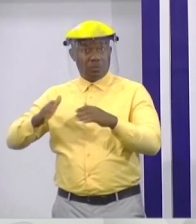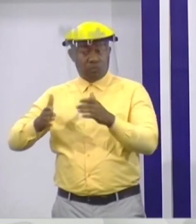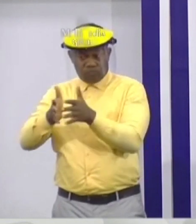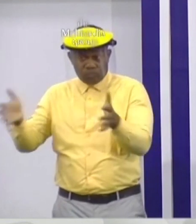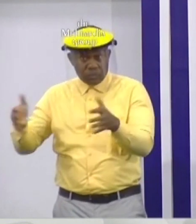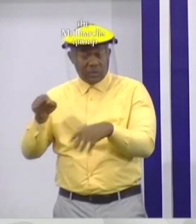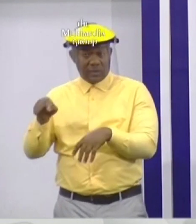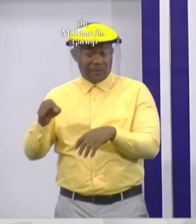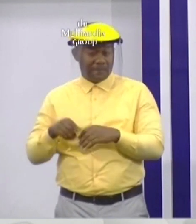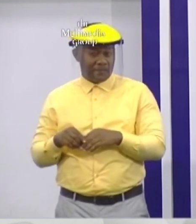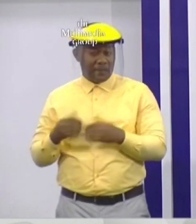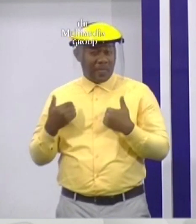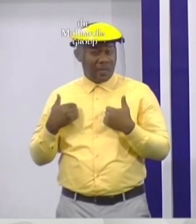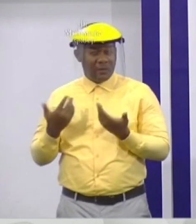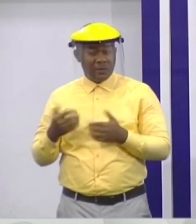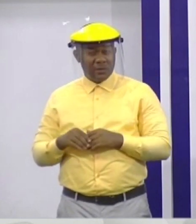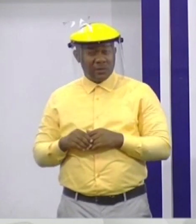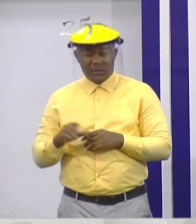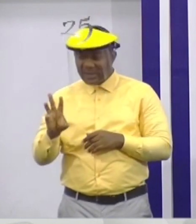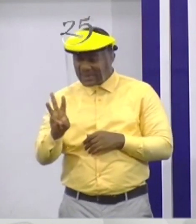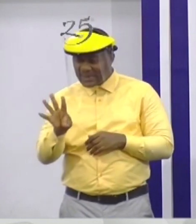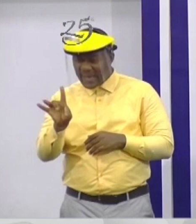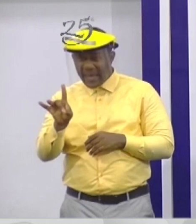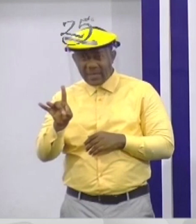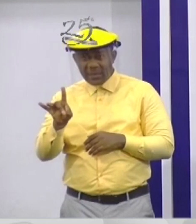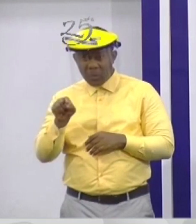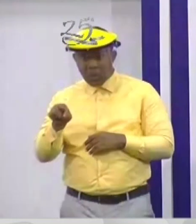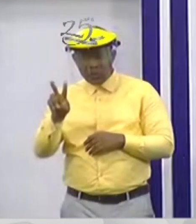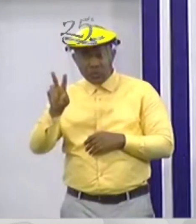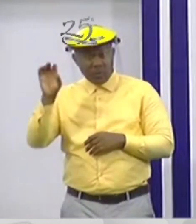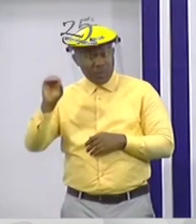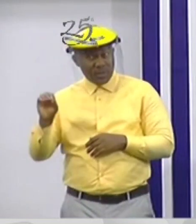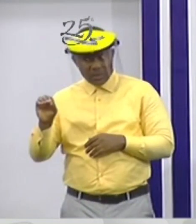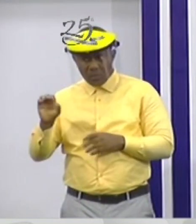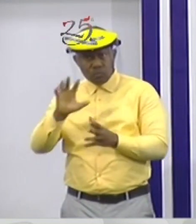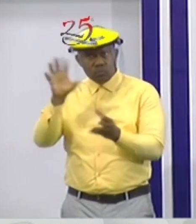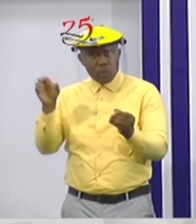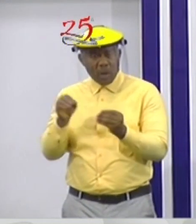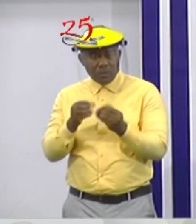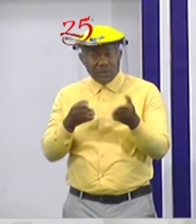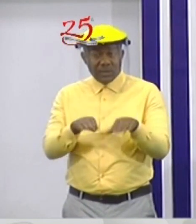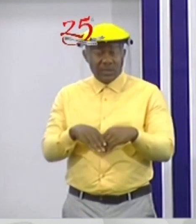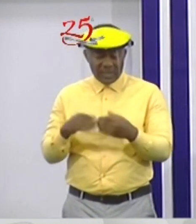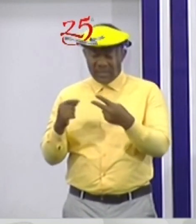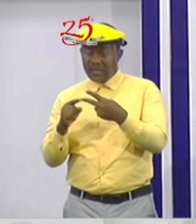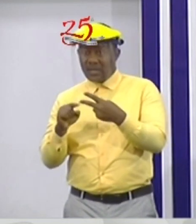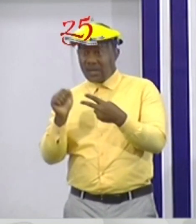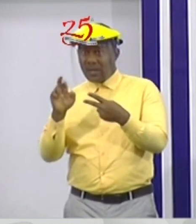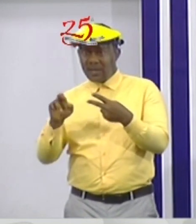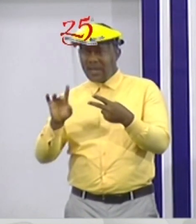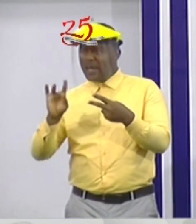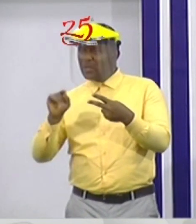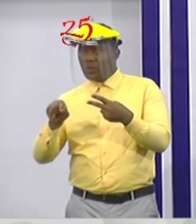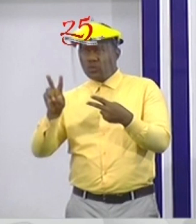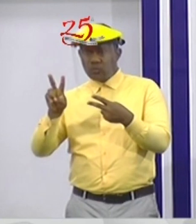deaths, and Greater Accra contributes to 68.2% of the total number of deaths, followed by Ashanti region,